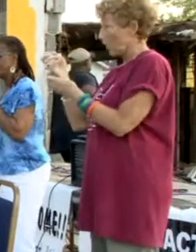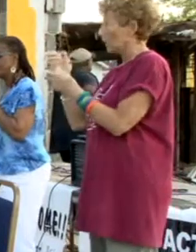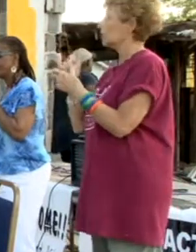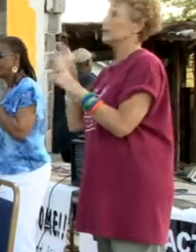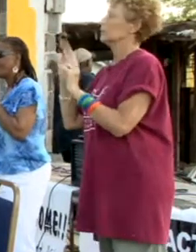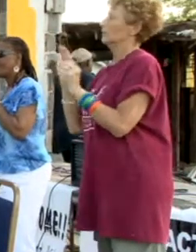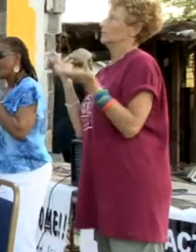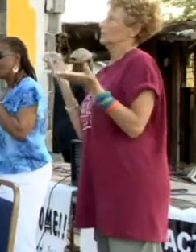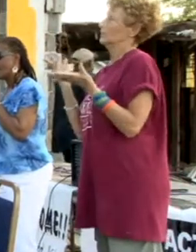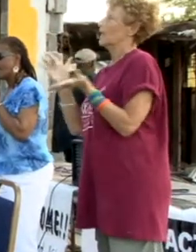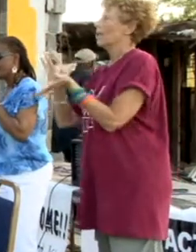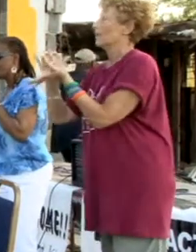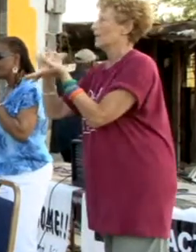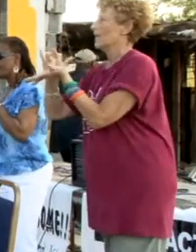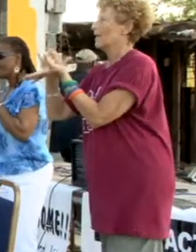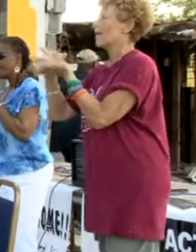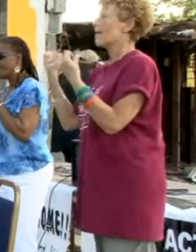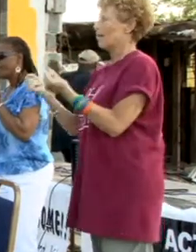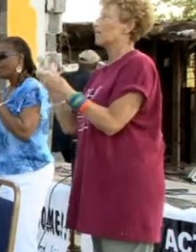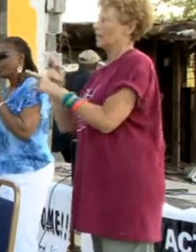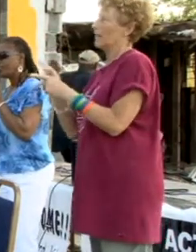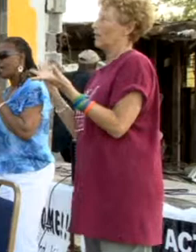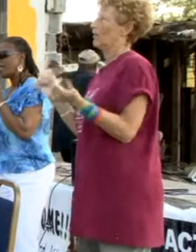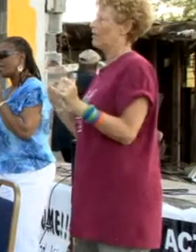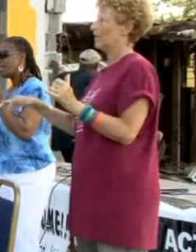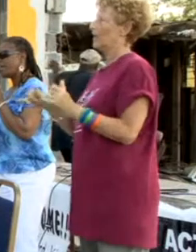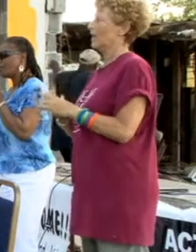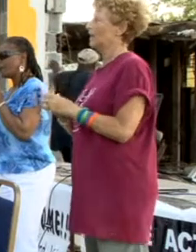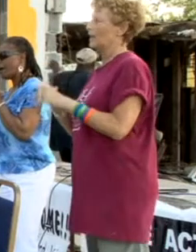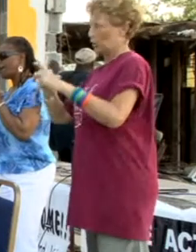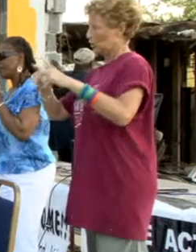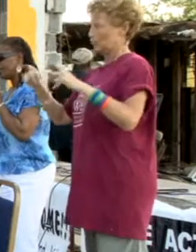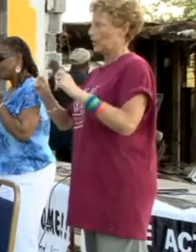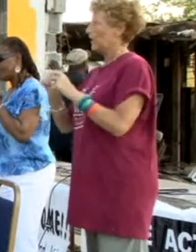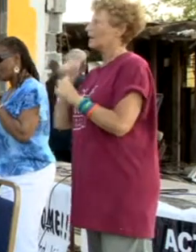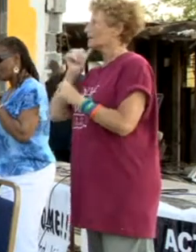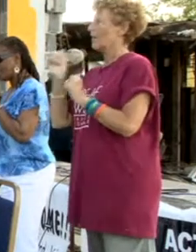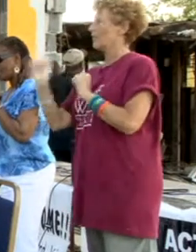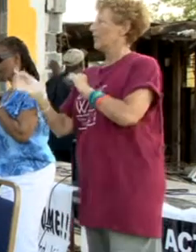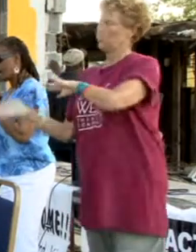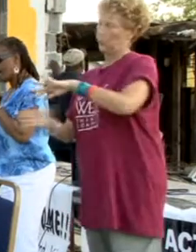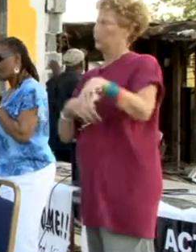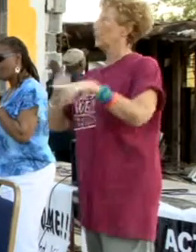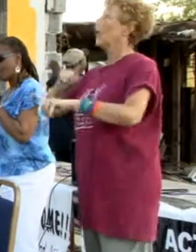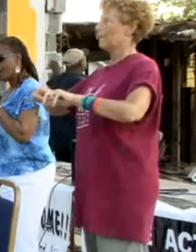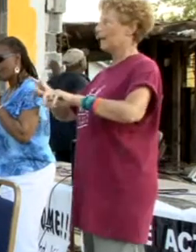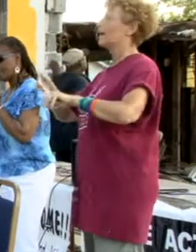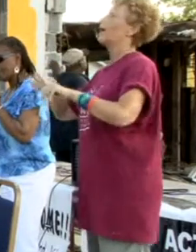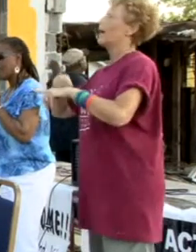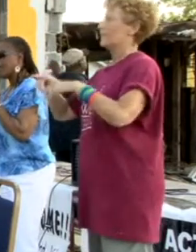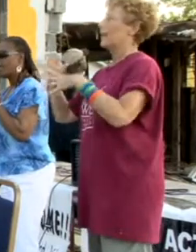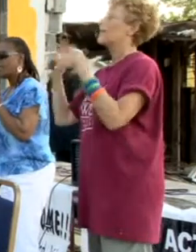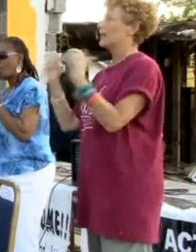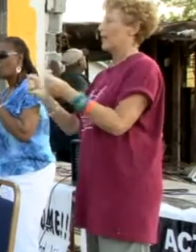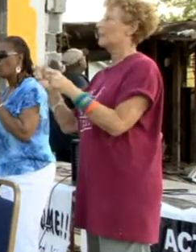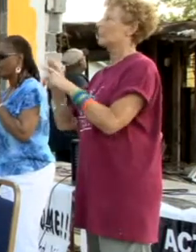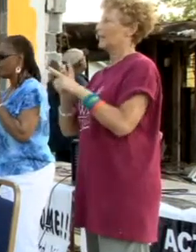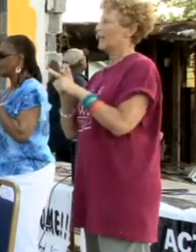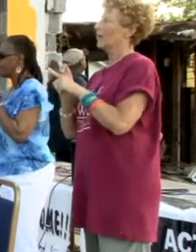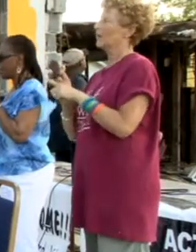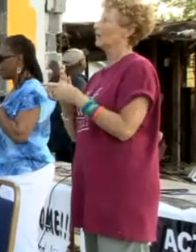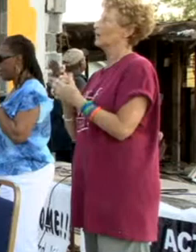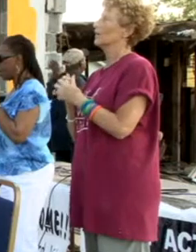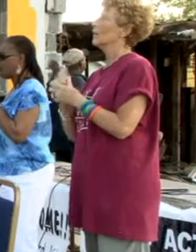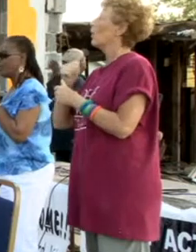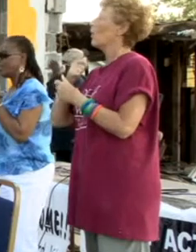y'all. Health care. The check has never been about nothing, just never been about anything. It is